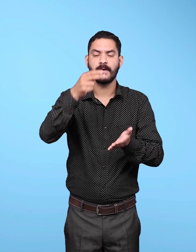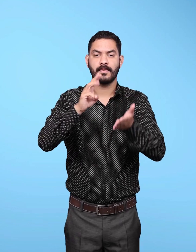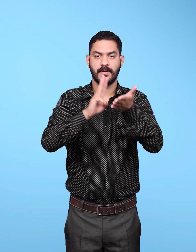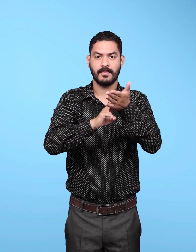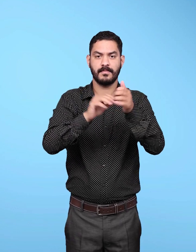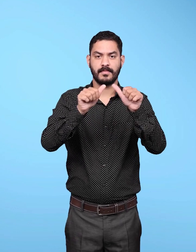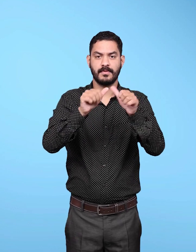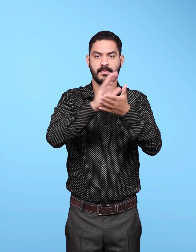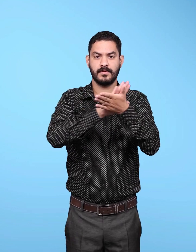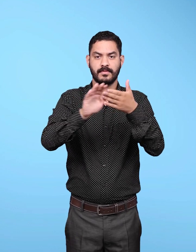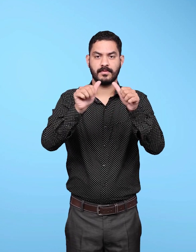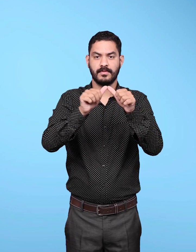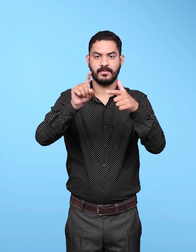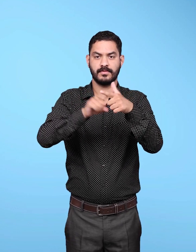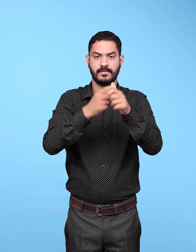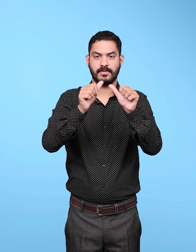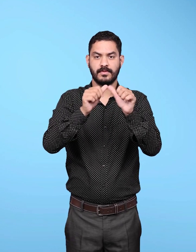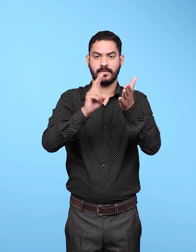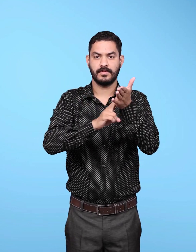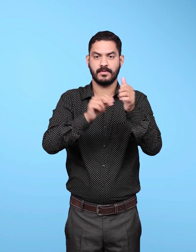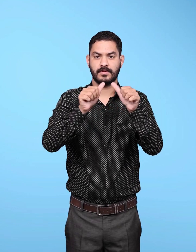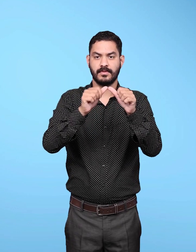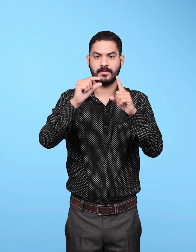you learnt about in chapter 5.